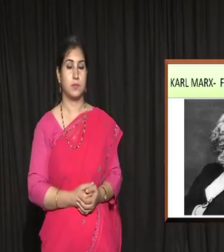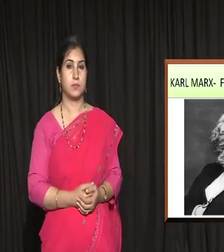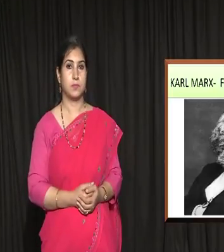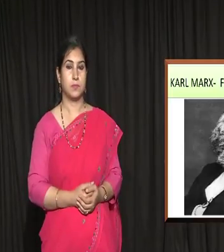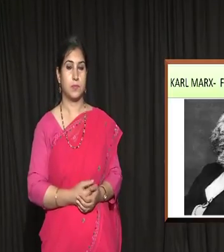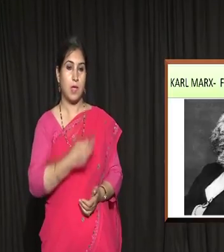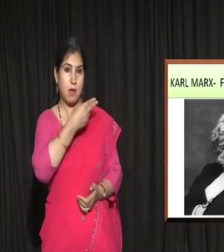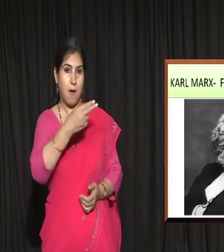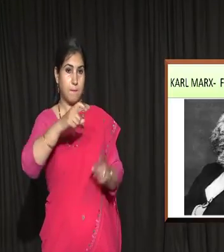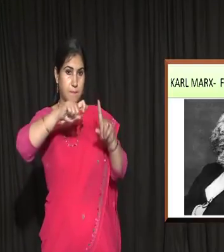Karl Marx,